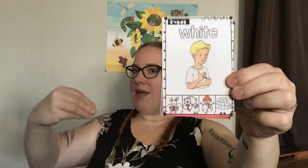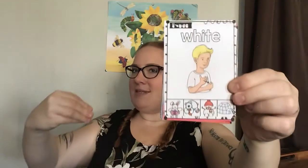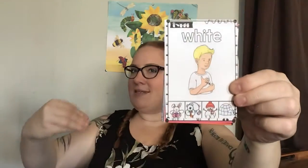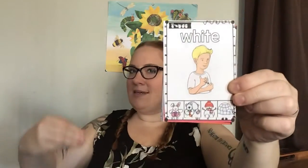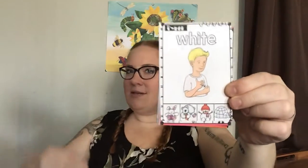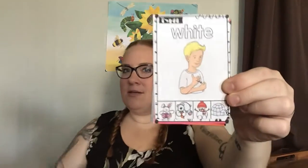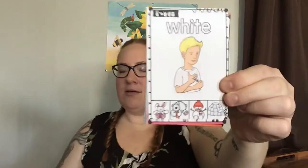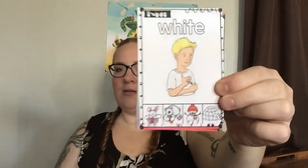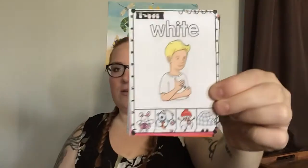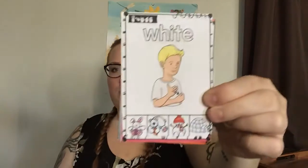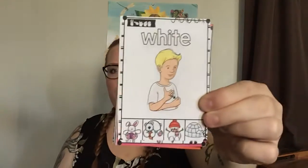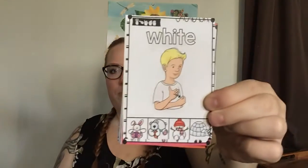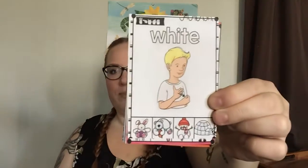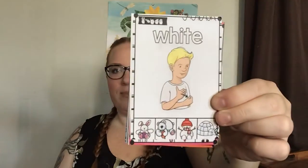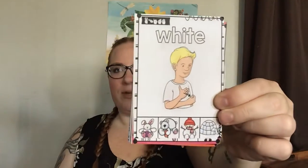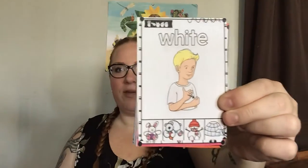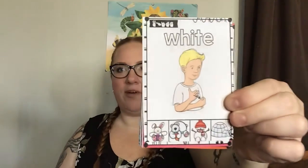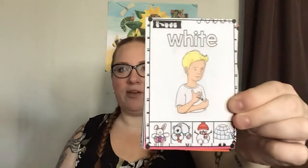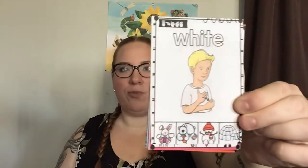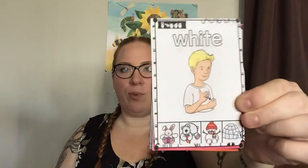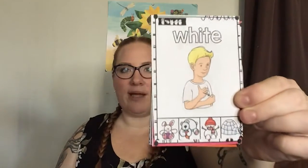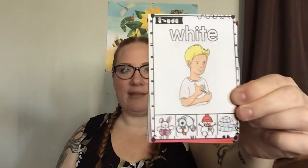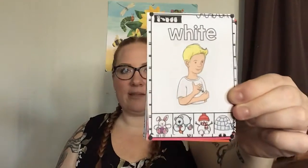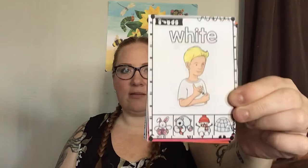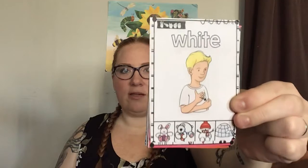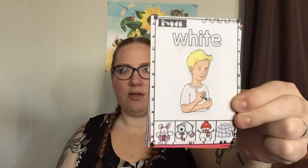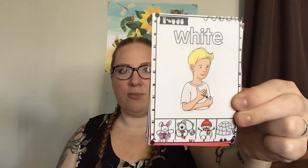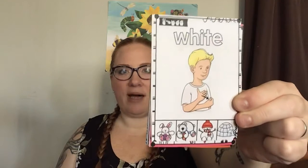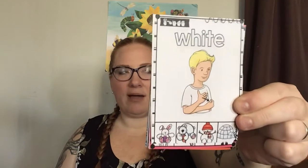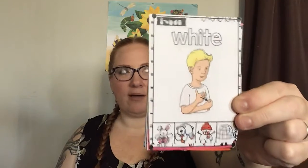White. You find your white in your pack?